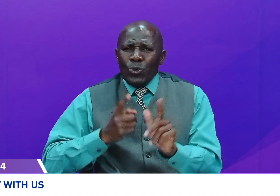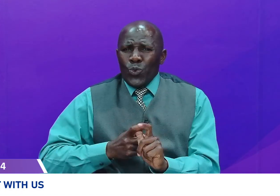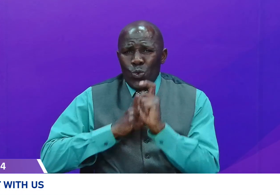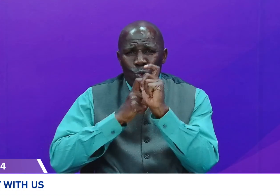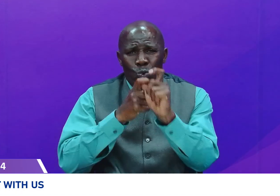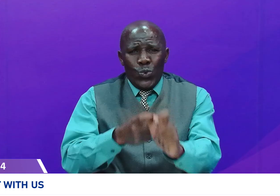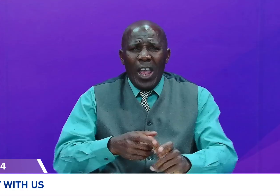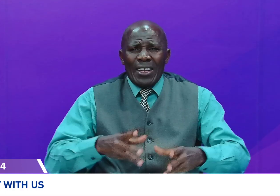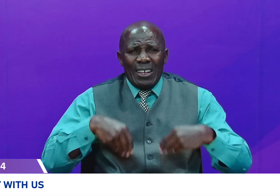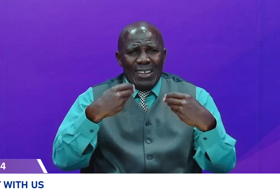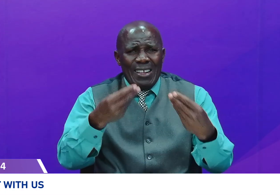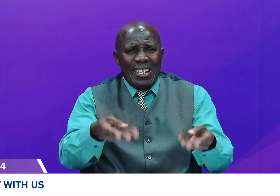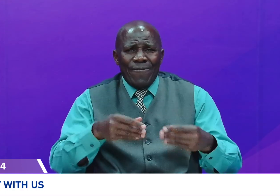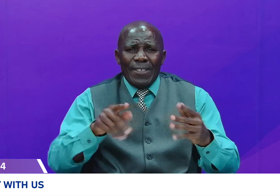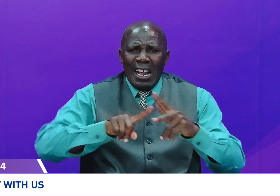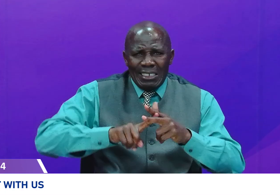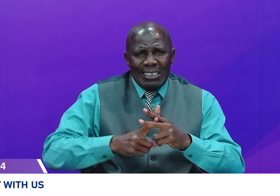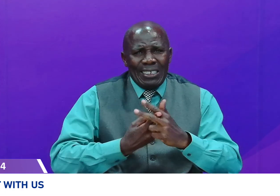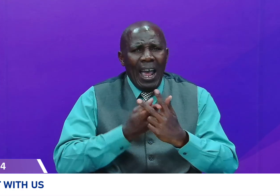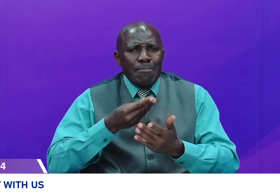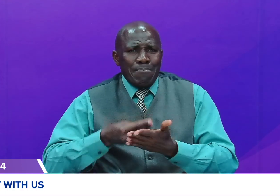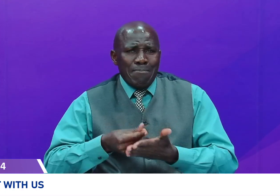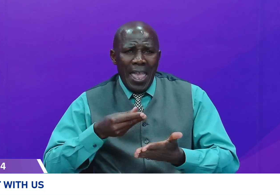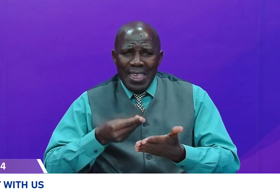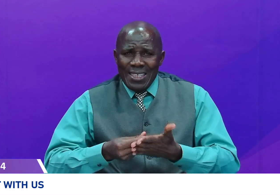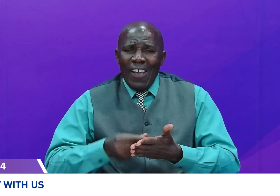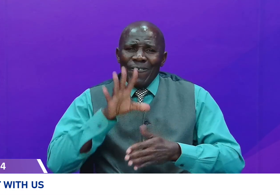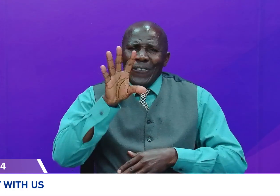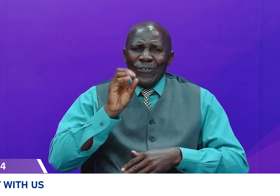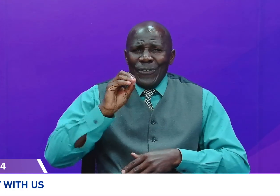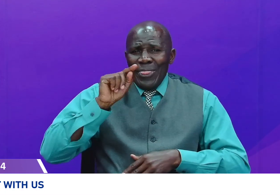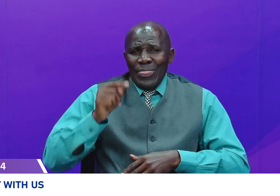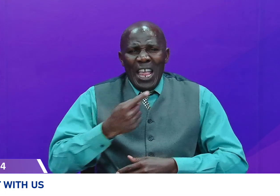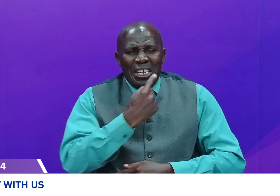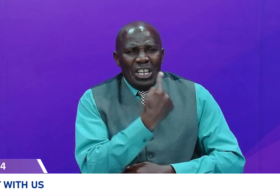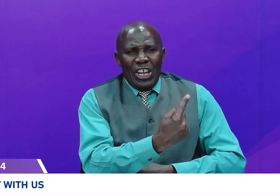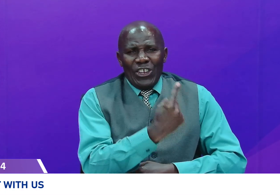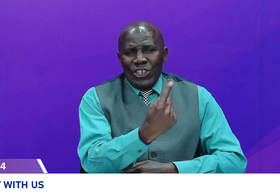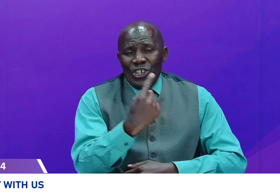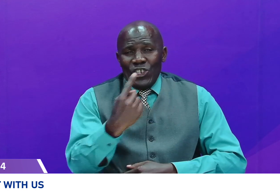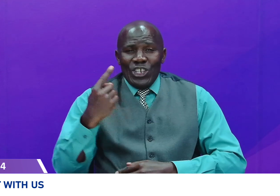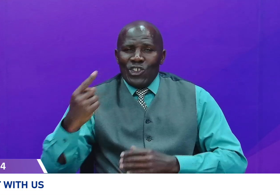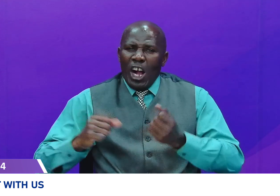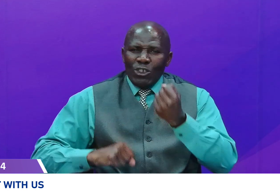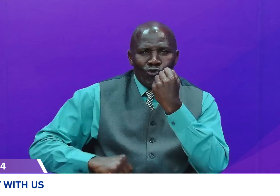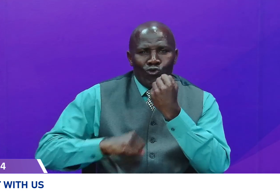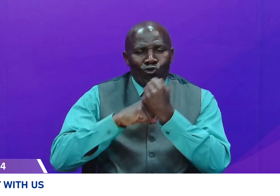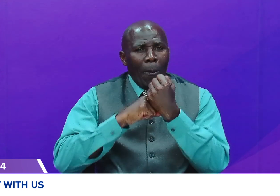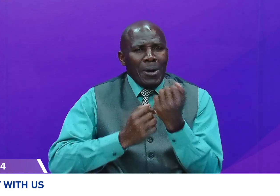100,000 youth in every ward to receive startup capital of 50,000 Kenya shillings each